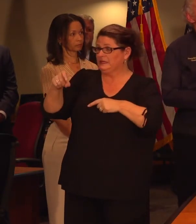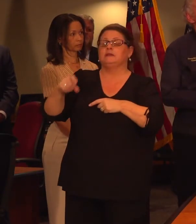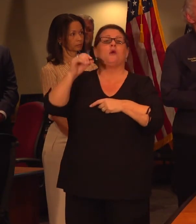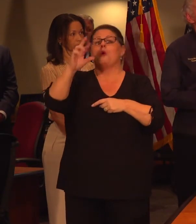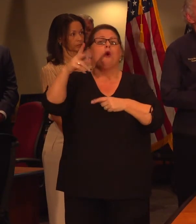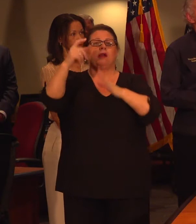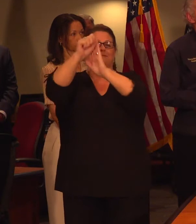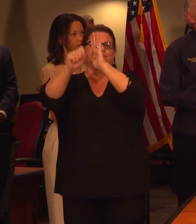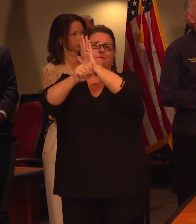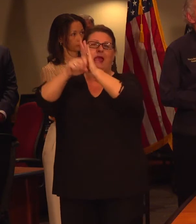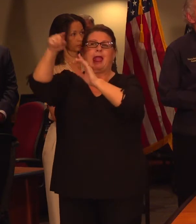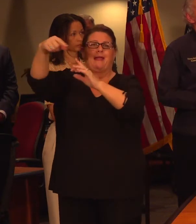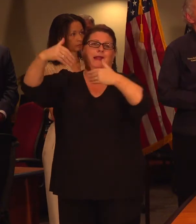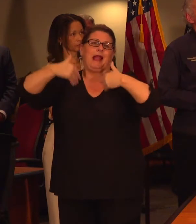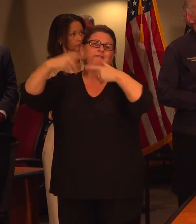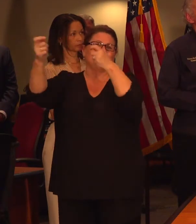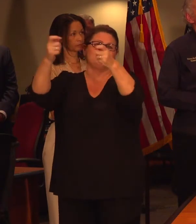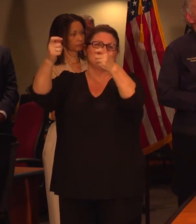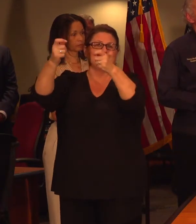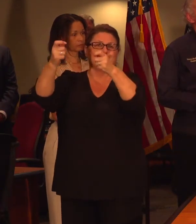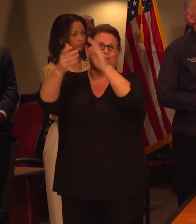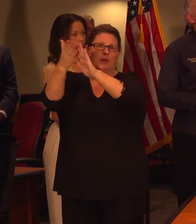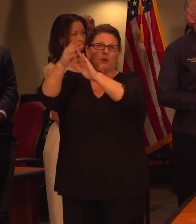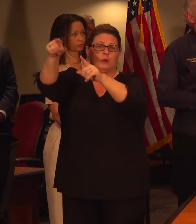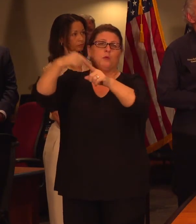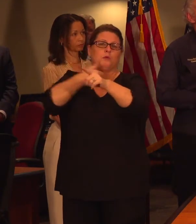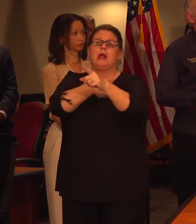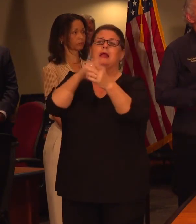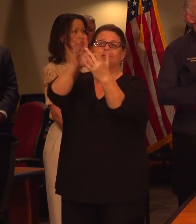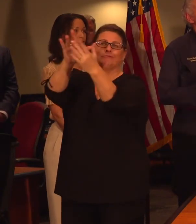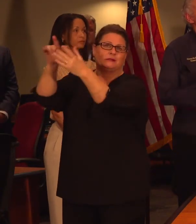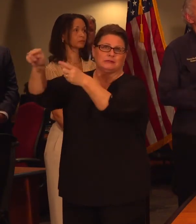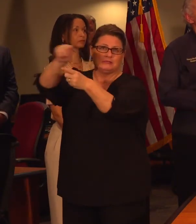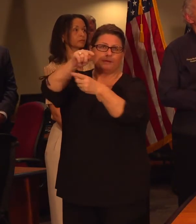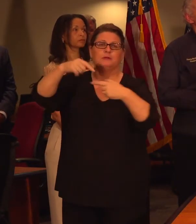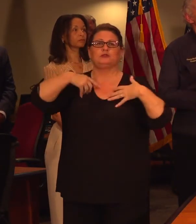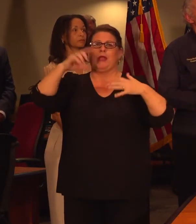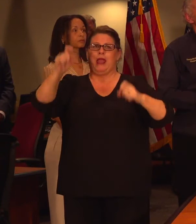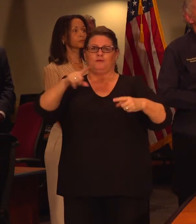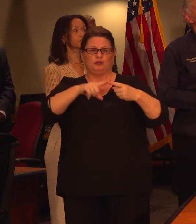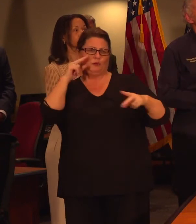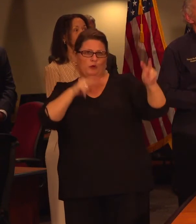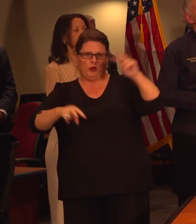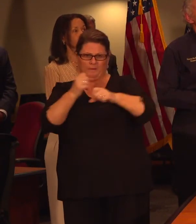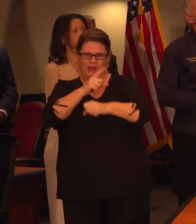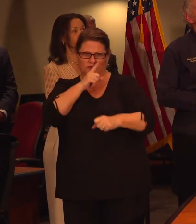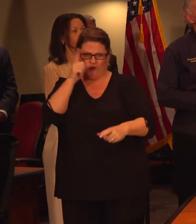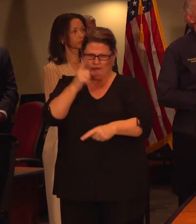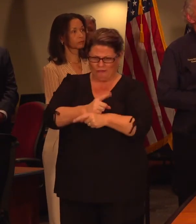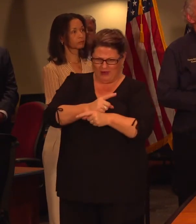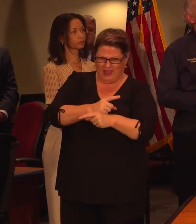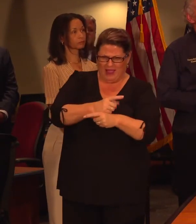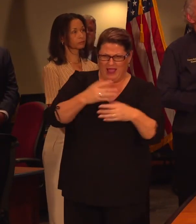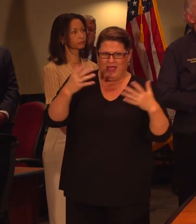facilities that the state has some type of operational control over. We look at each facility and we have to vet it against certain criteria. We're utilizing